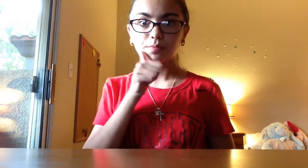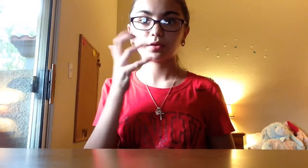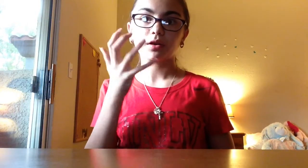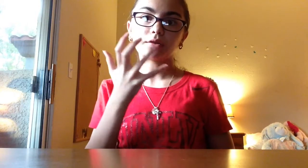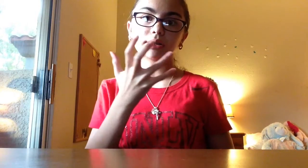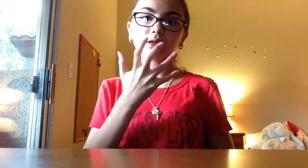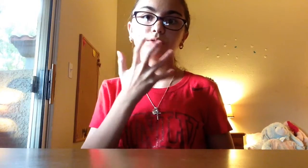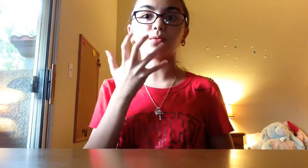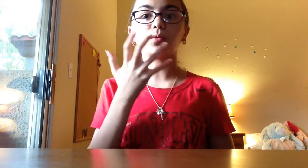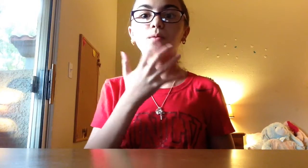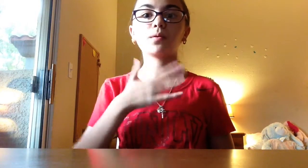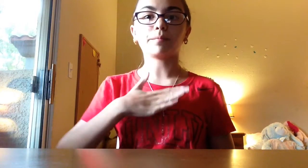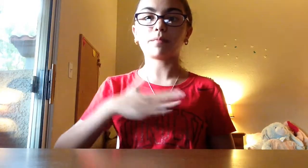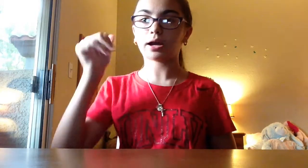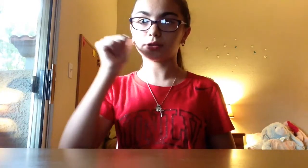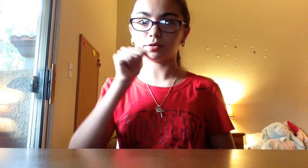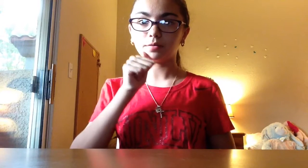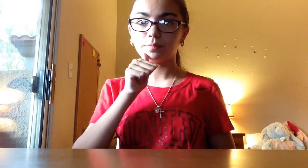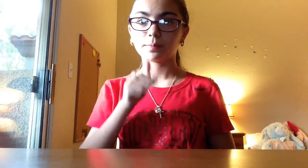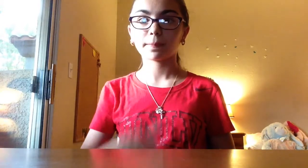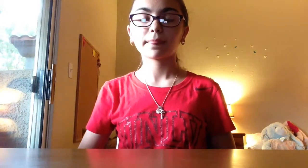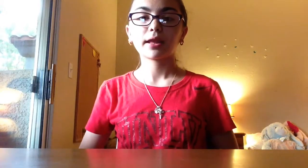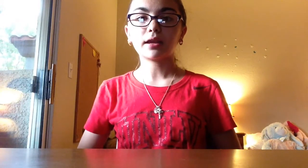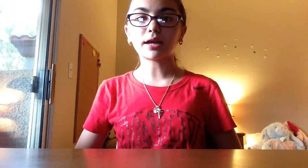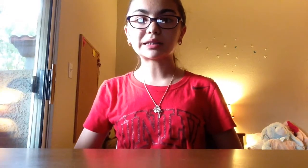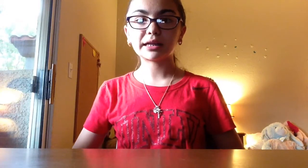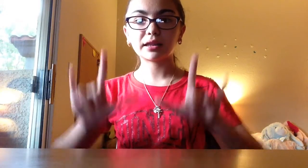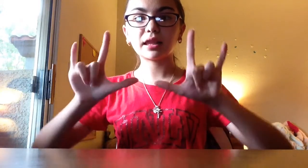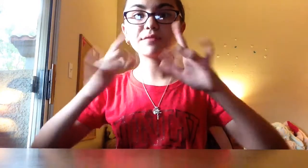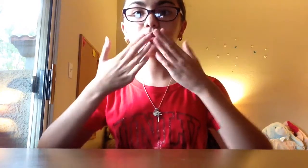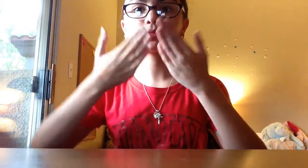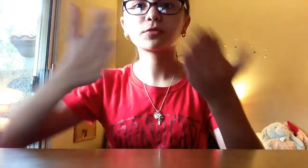Then it says, ooh, my girl. And that's it. Love you.